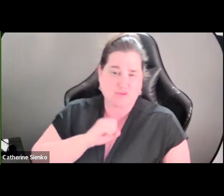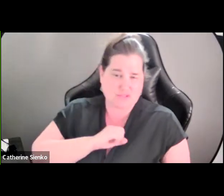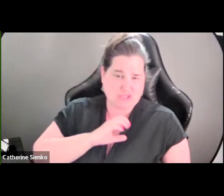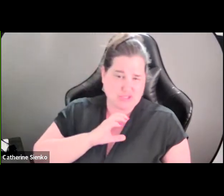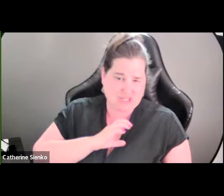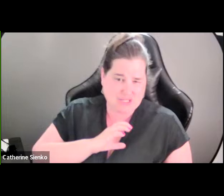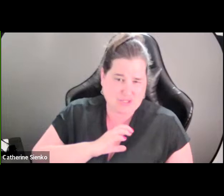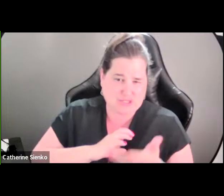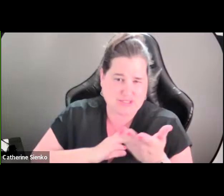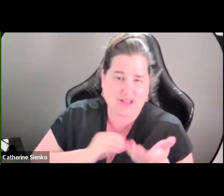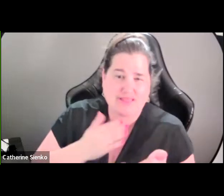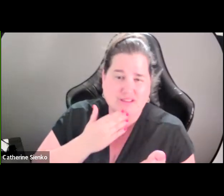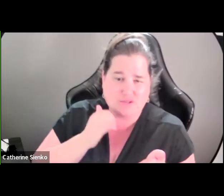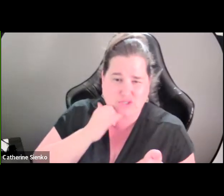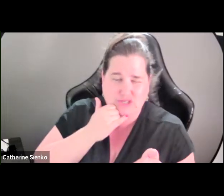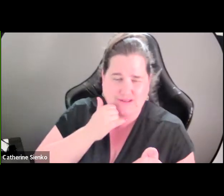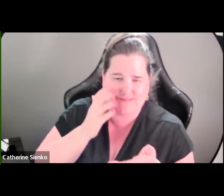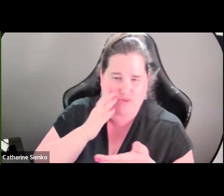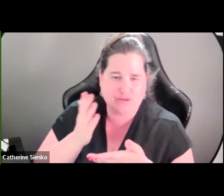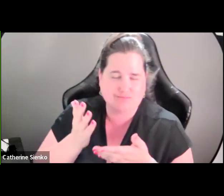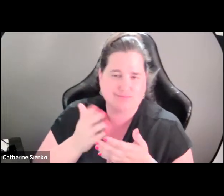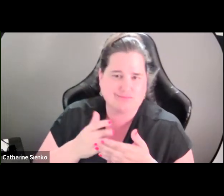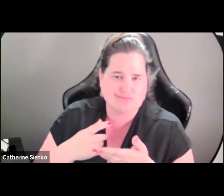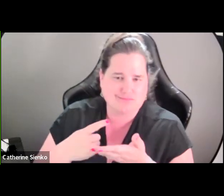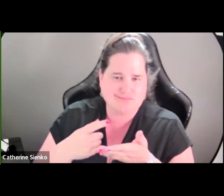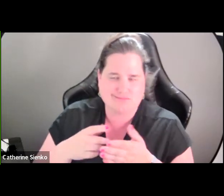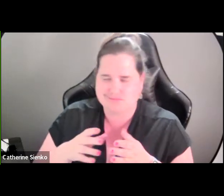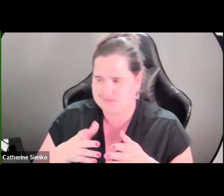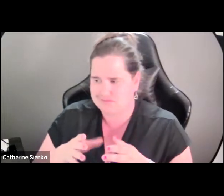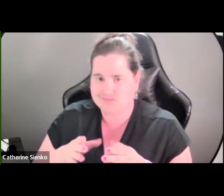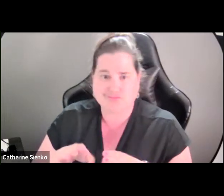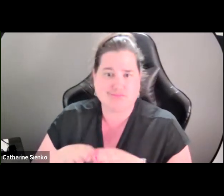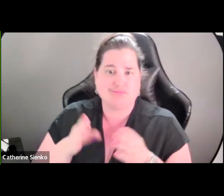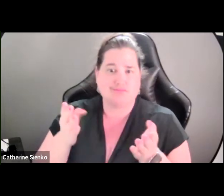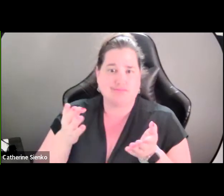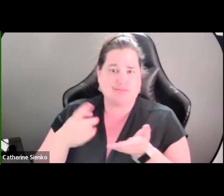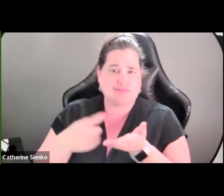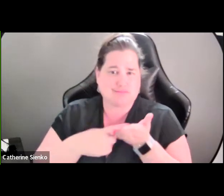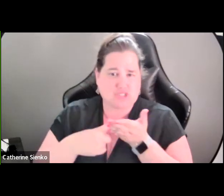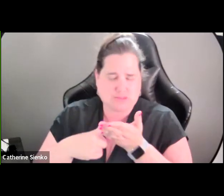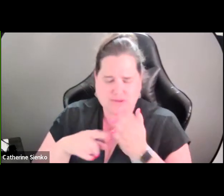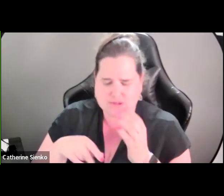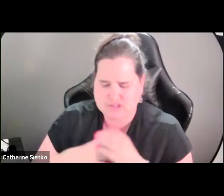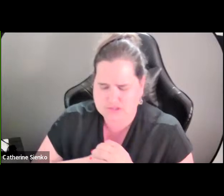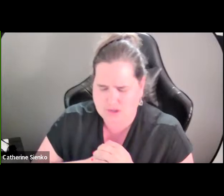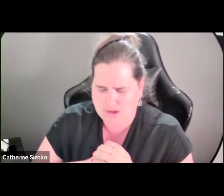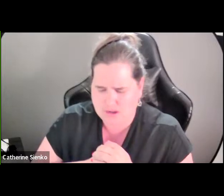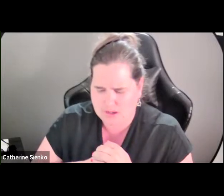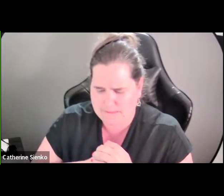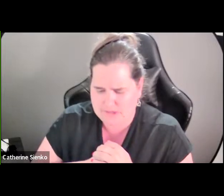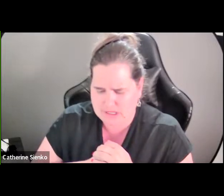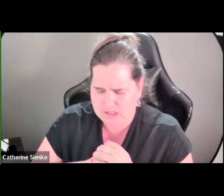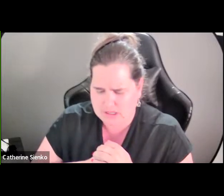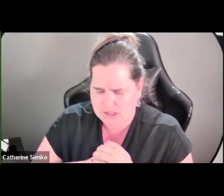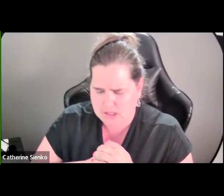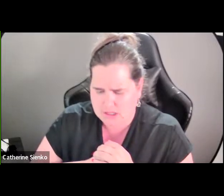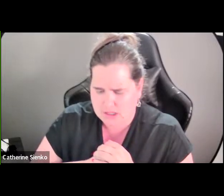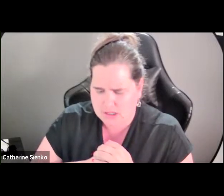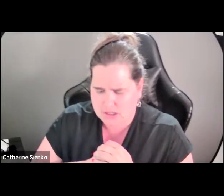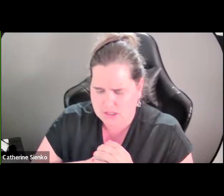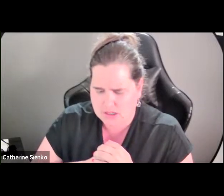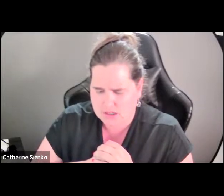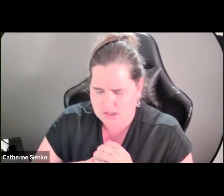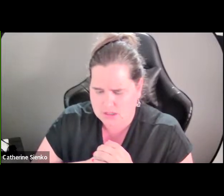Thank you, Carmen. And thank you, Sherry. Thank you, Commissioner Scarborough, for this discussion.